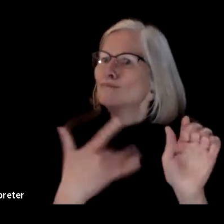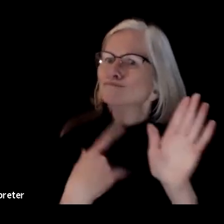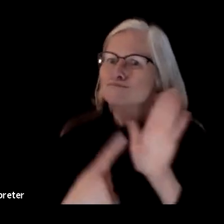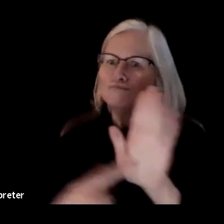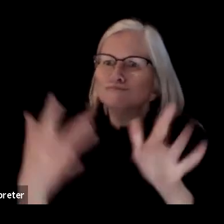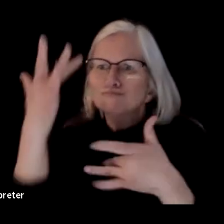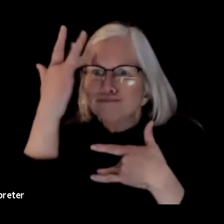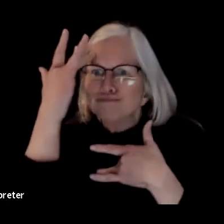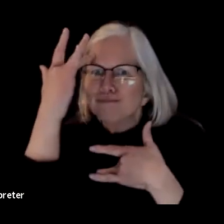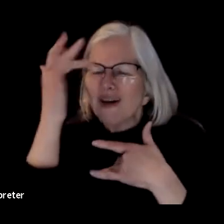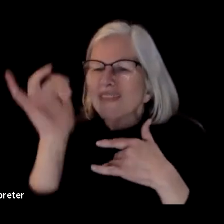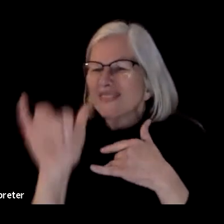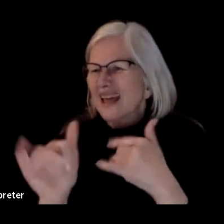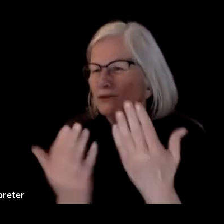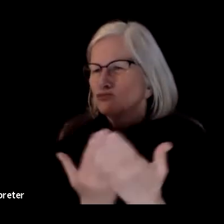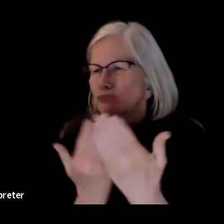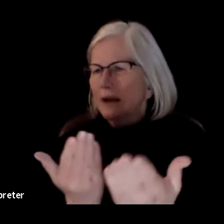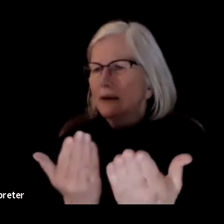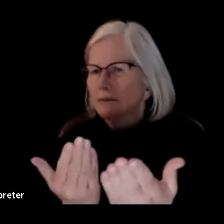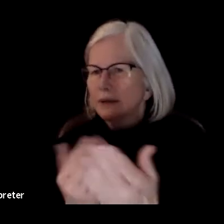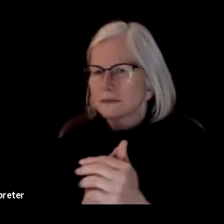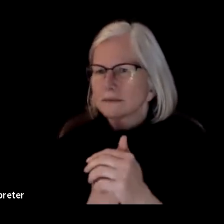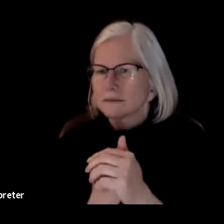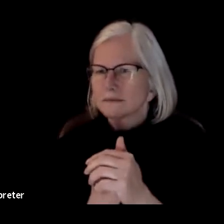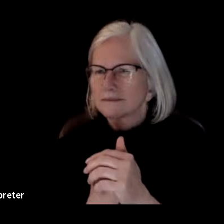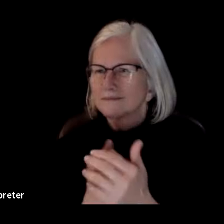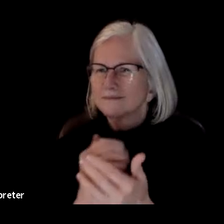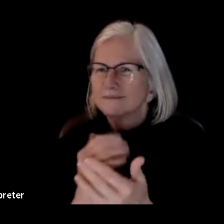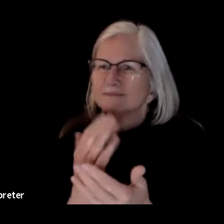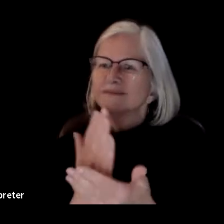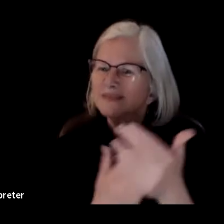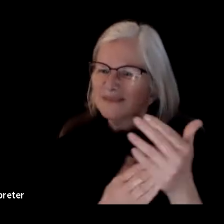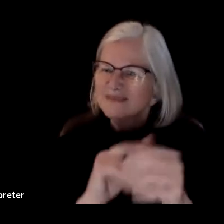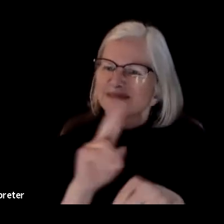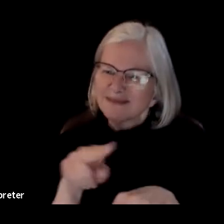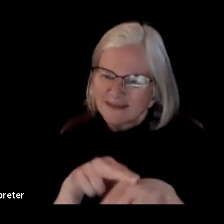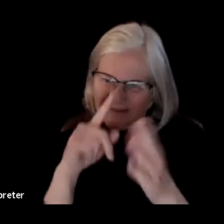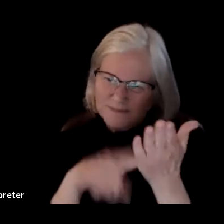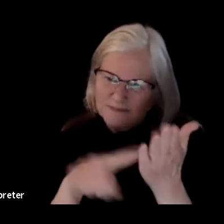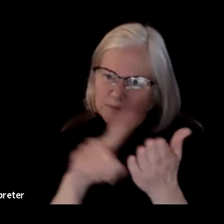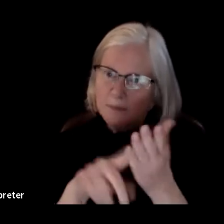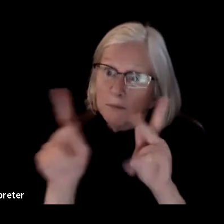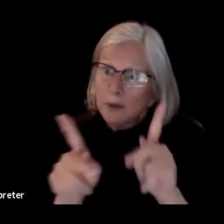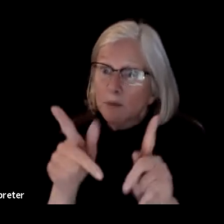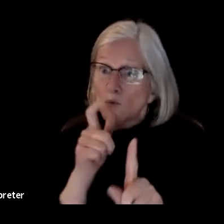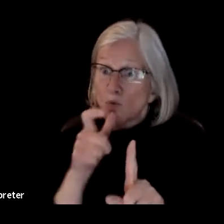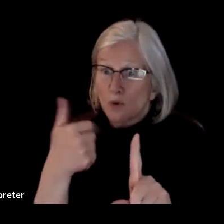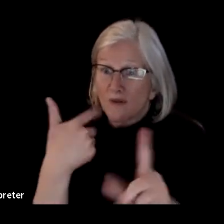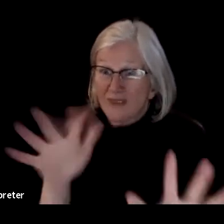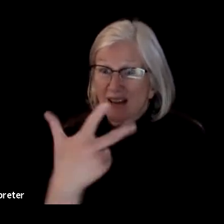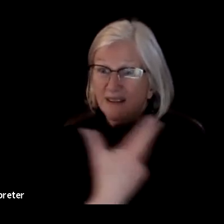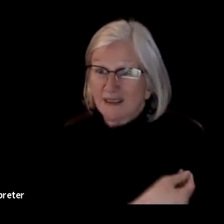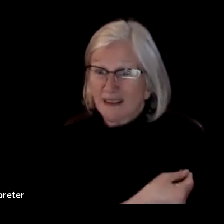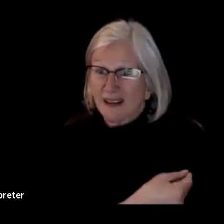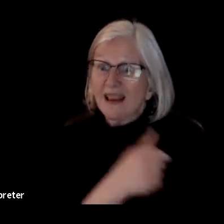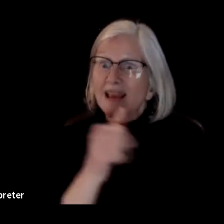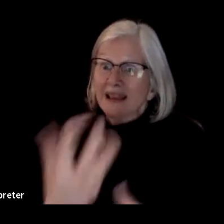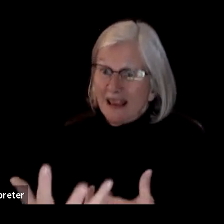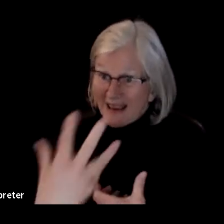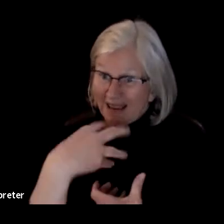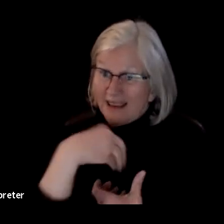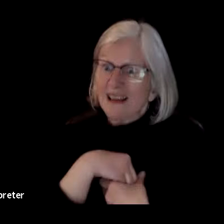I know that there's some national research going on right now about whether or not people who are vaccinated can carry and still spread the virus. It sounds like